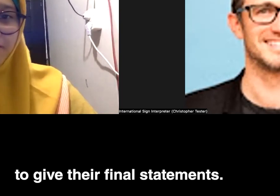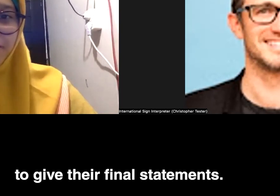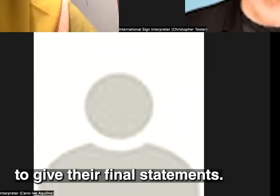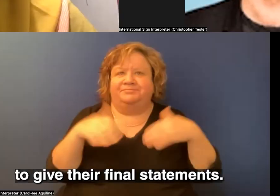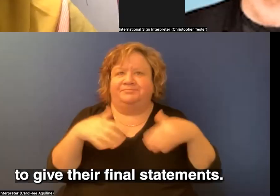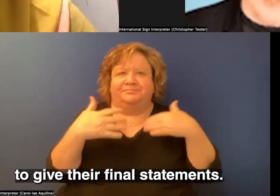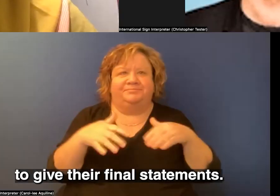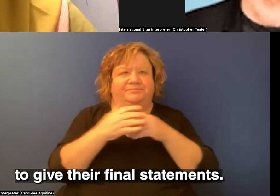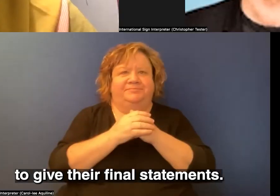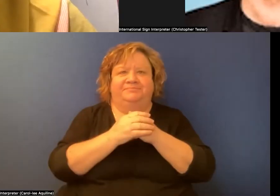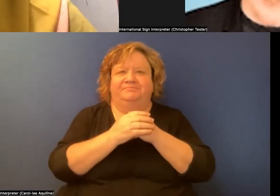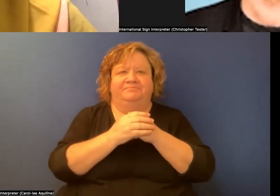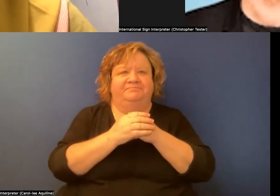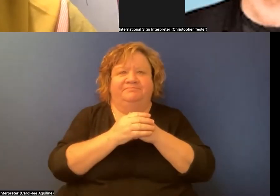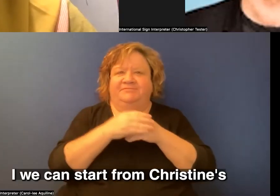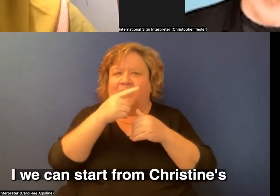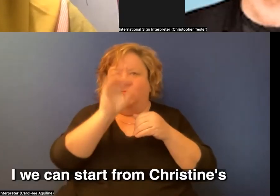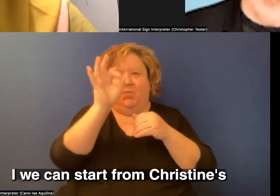their final statements.